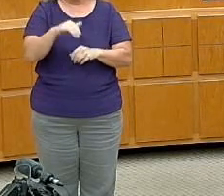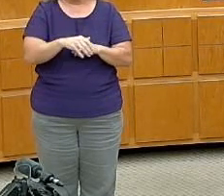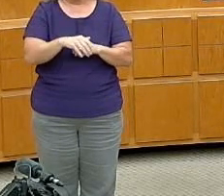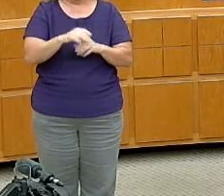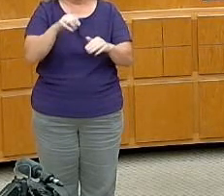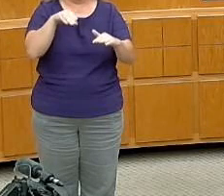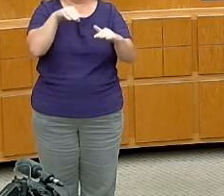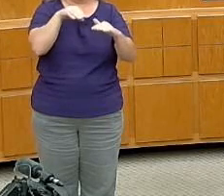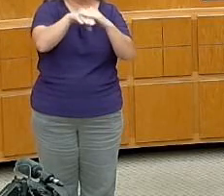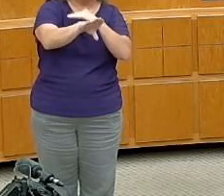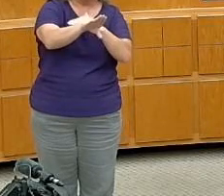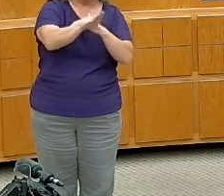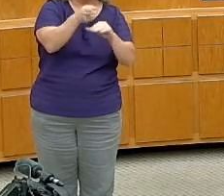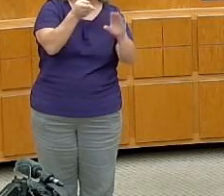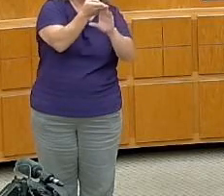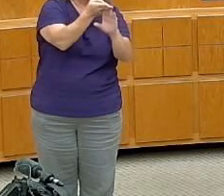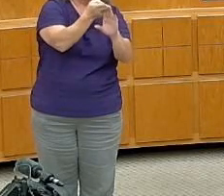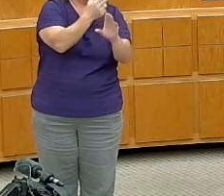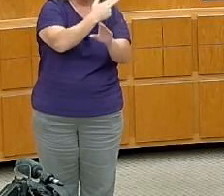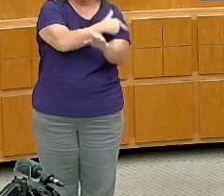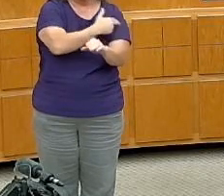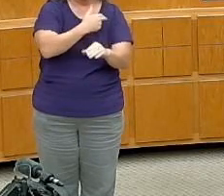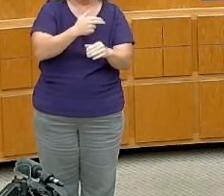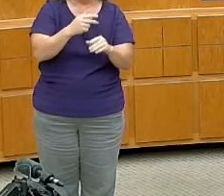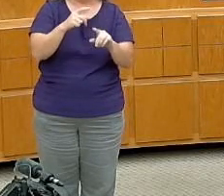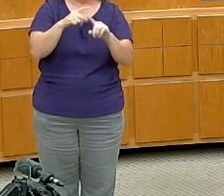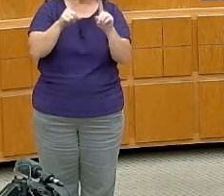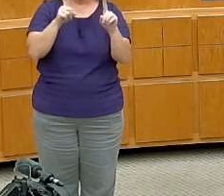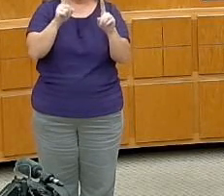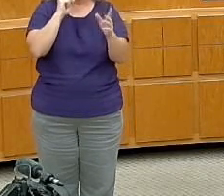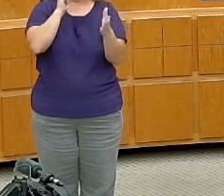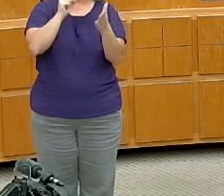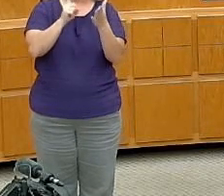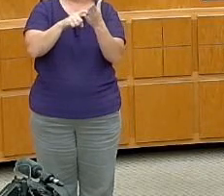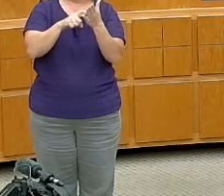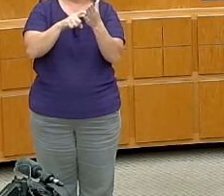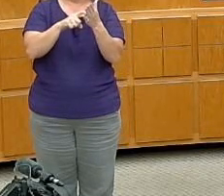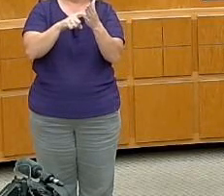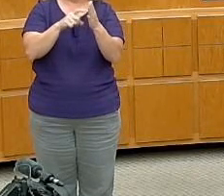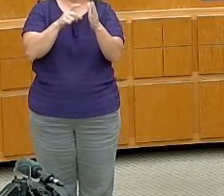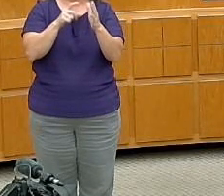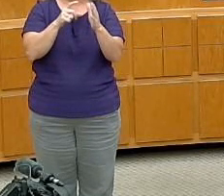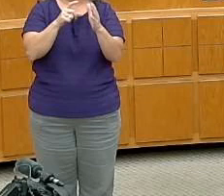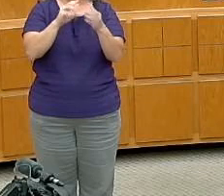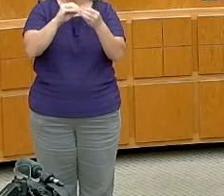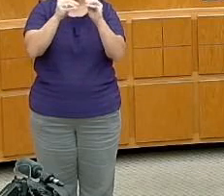The admissions are coming down in the last week or so, which is my observation, and also it's helping.